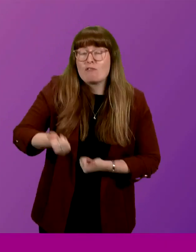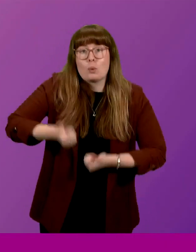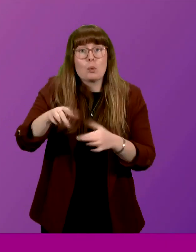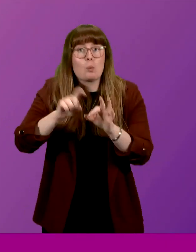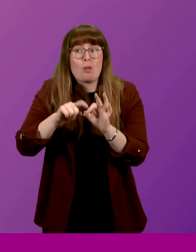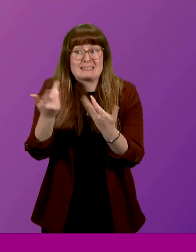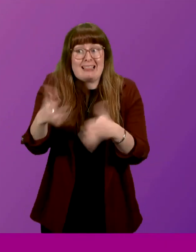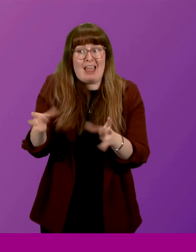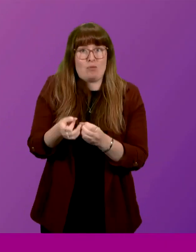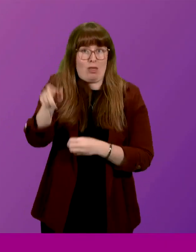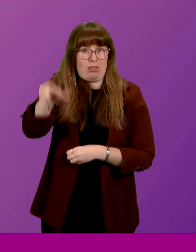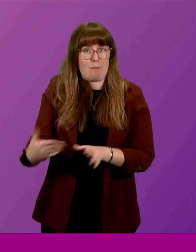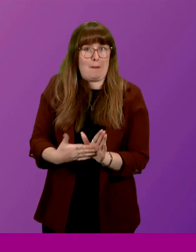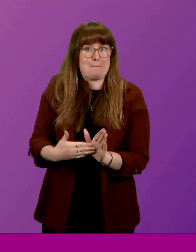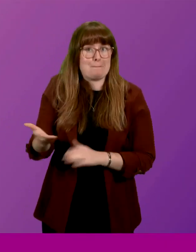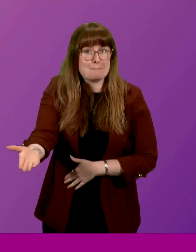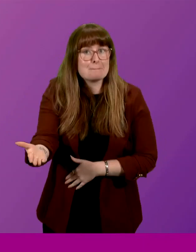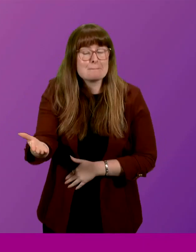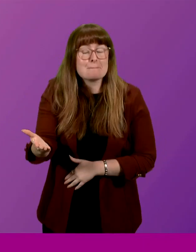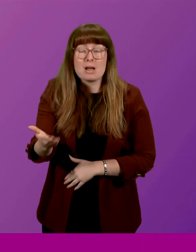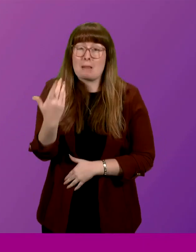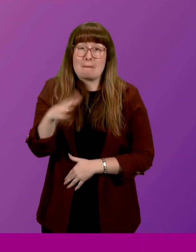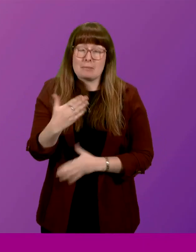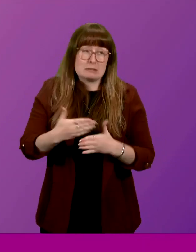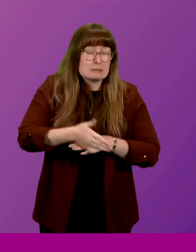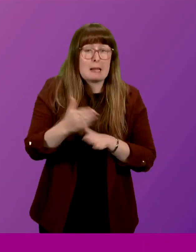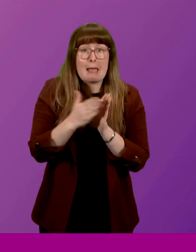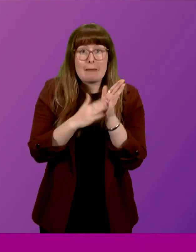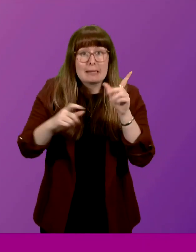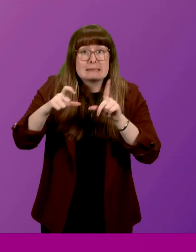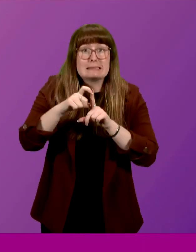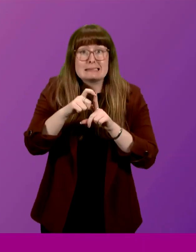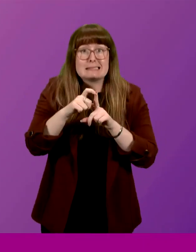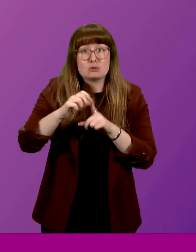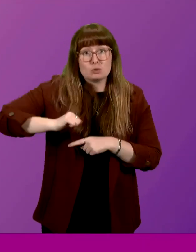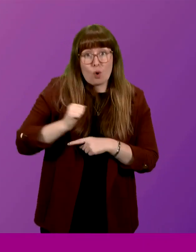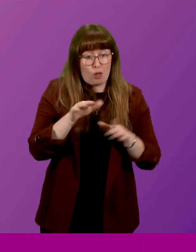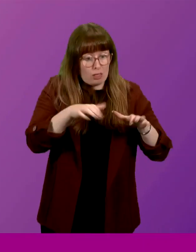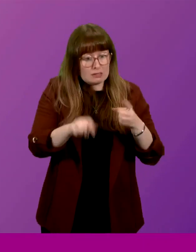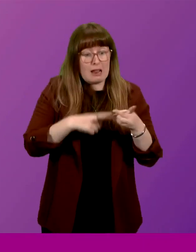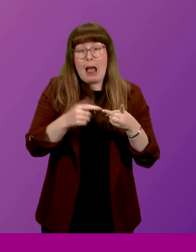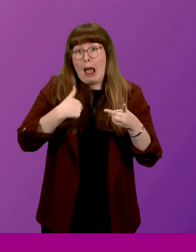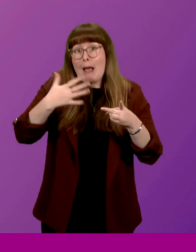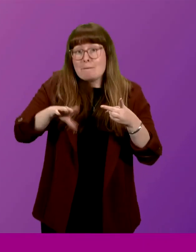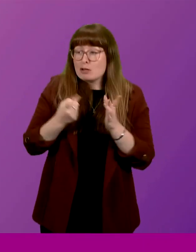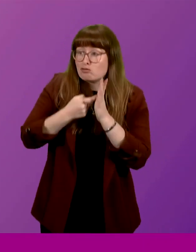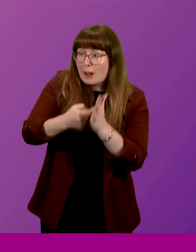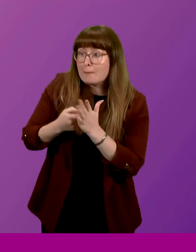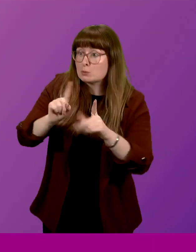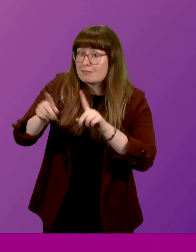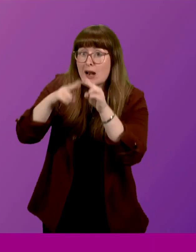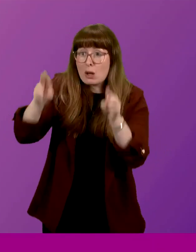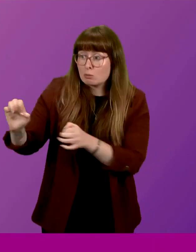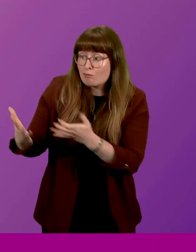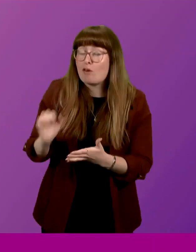have remaining together. Despite the best efforts of MND Scotland and representations I have made to various housing providers, the size